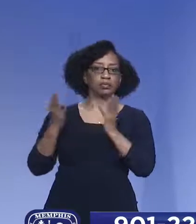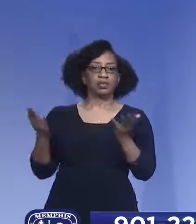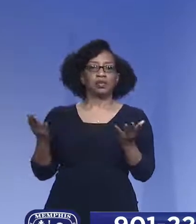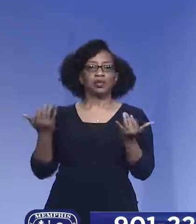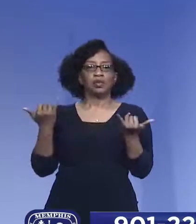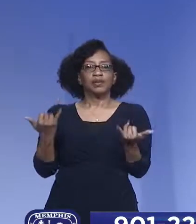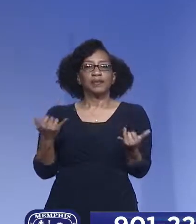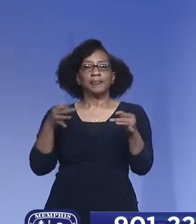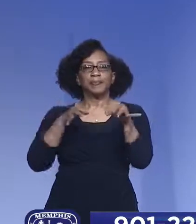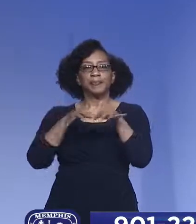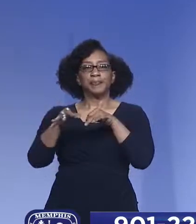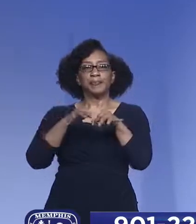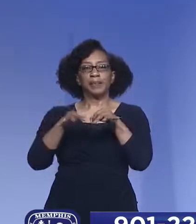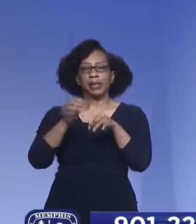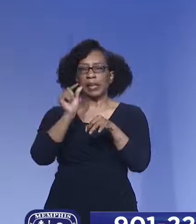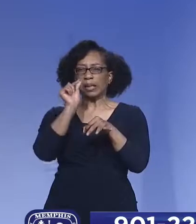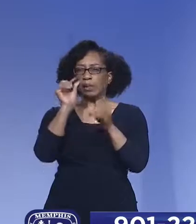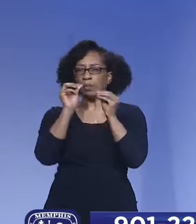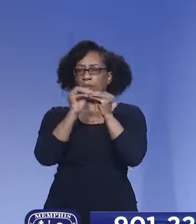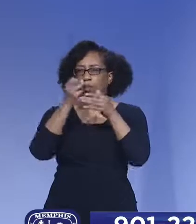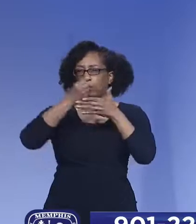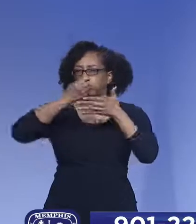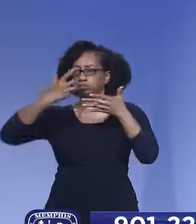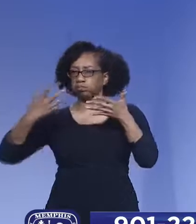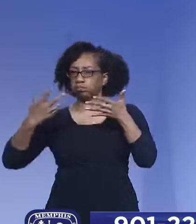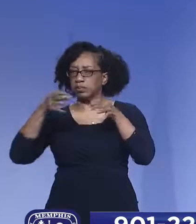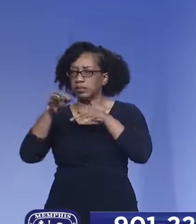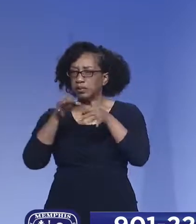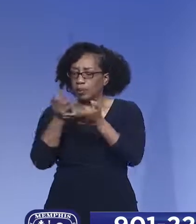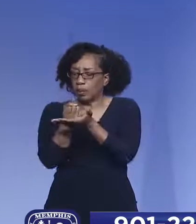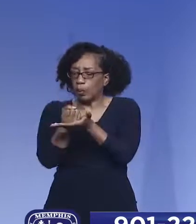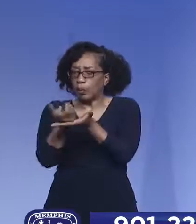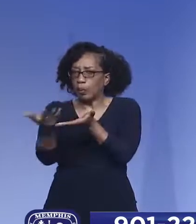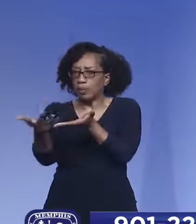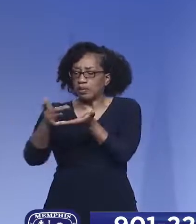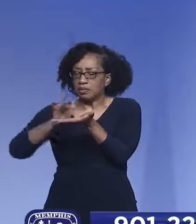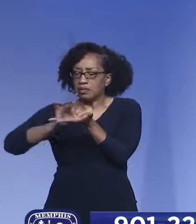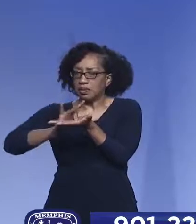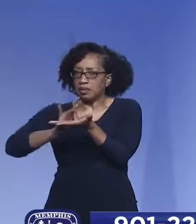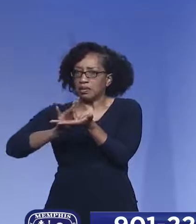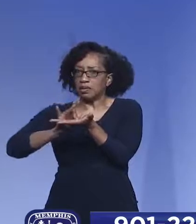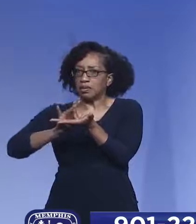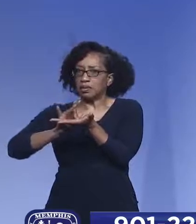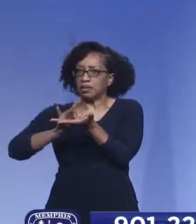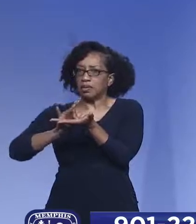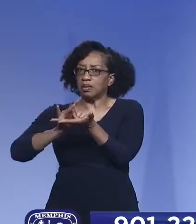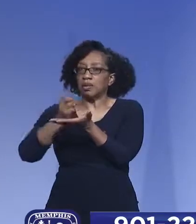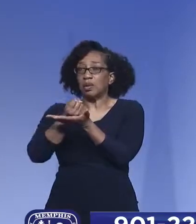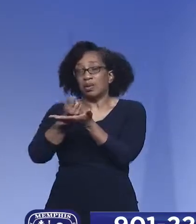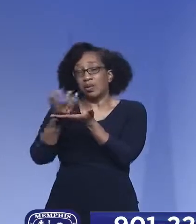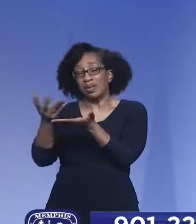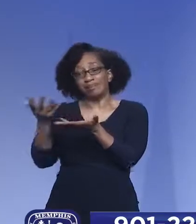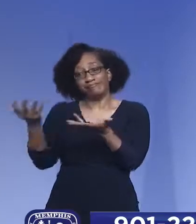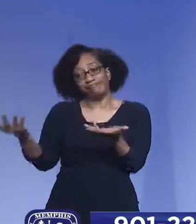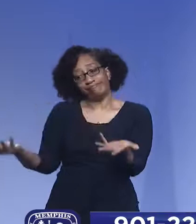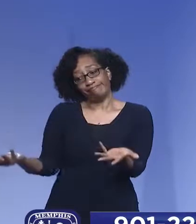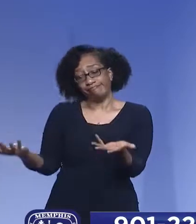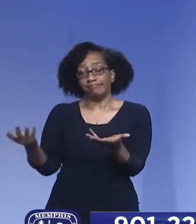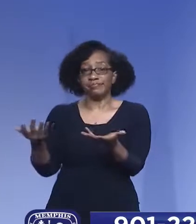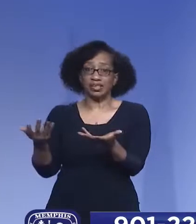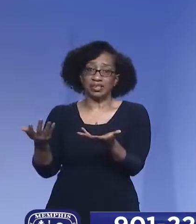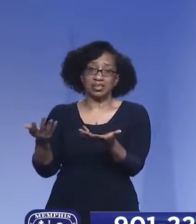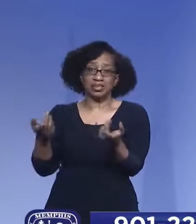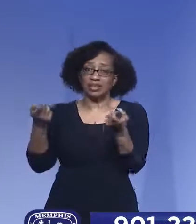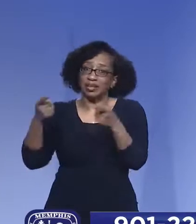talk in a little bit more detail about wasted doses and let you know that waste is a part of the process. Nationally, it's